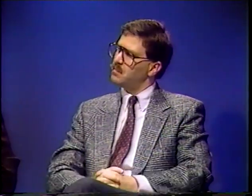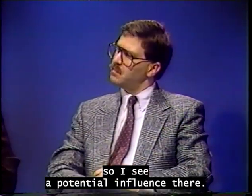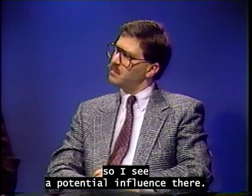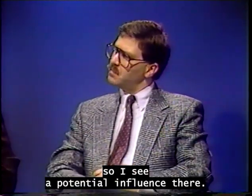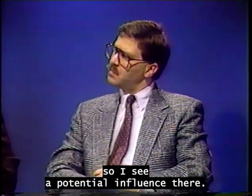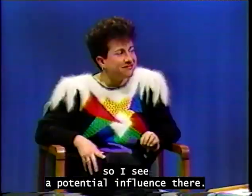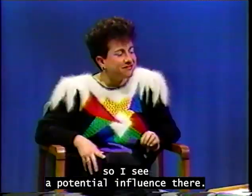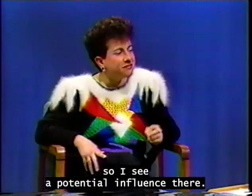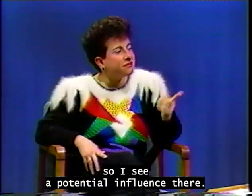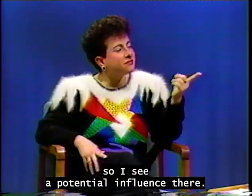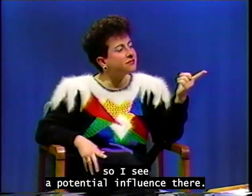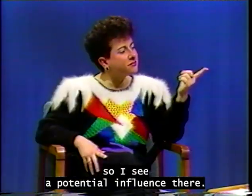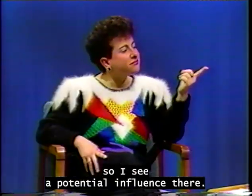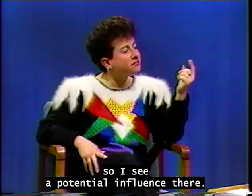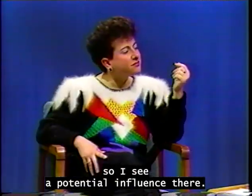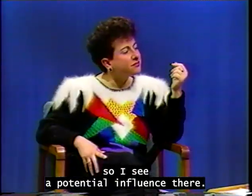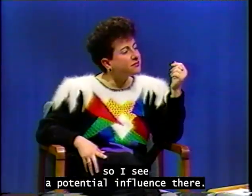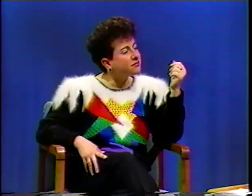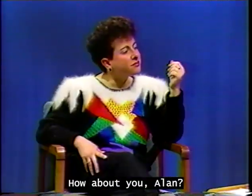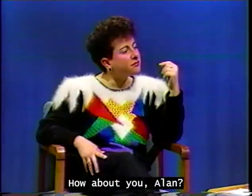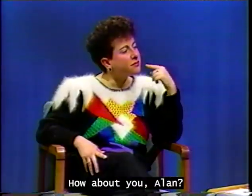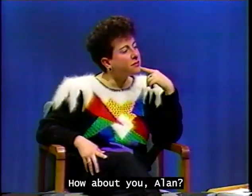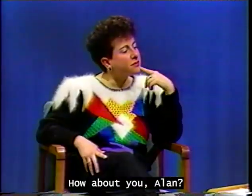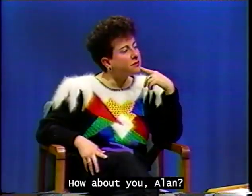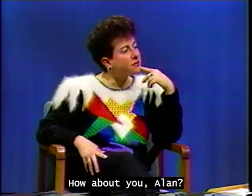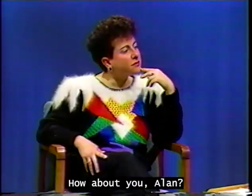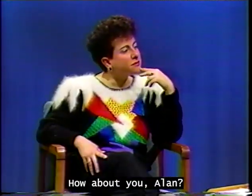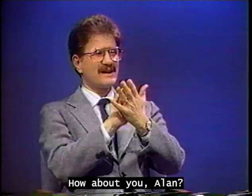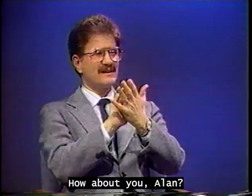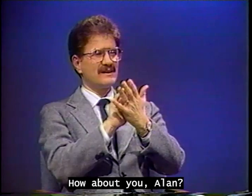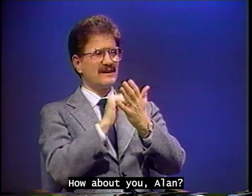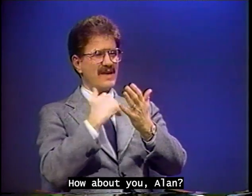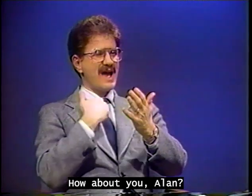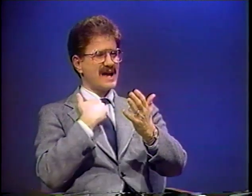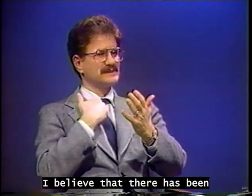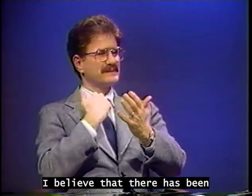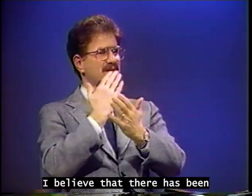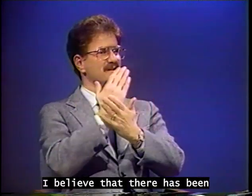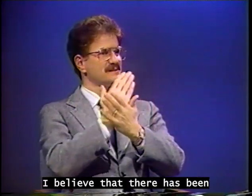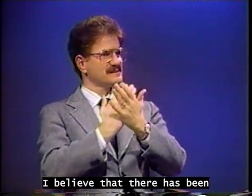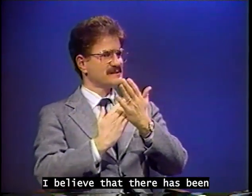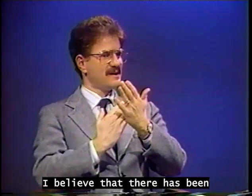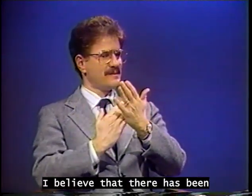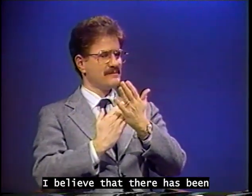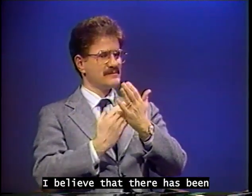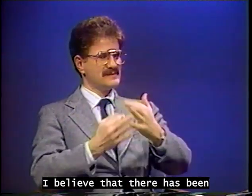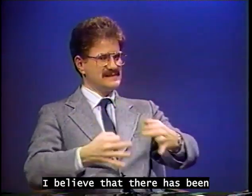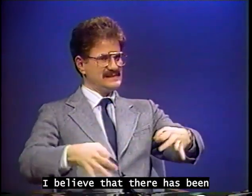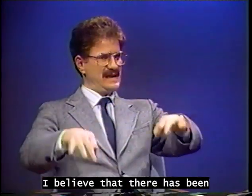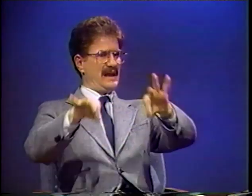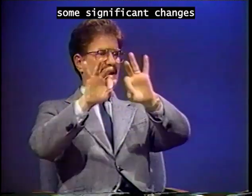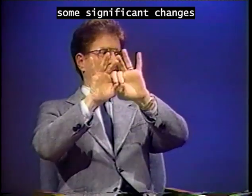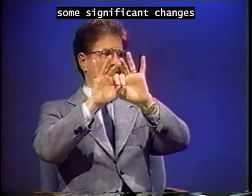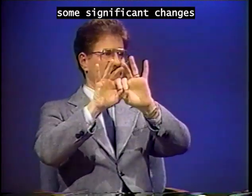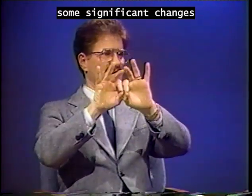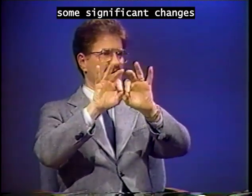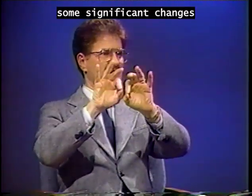receptive, so I see a potential influence there. How about you, Alan? I believe that there has been some